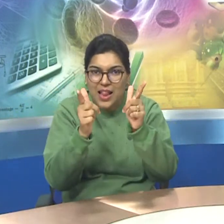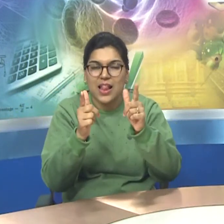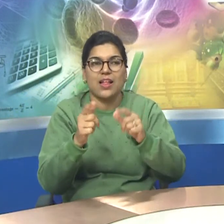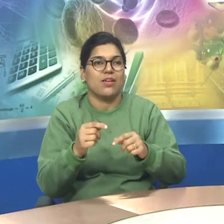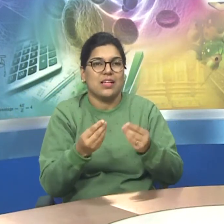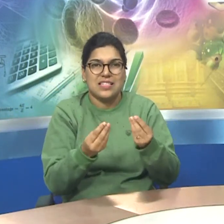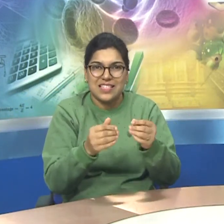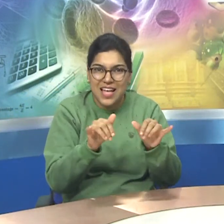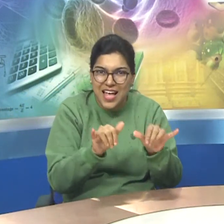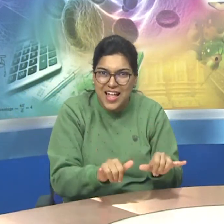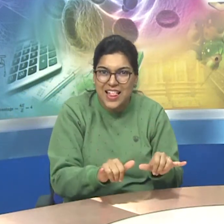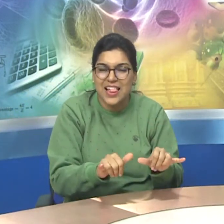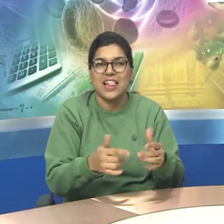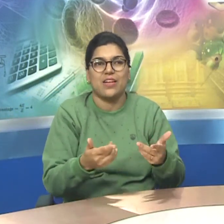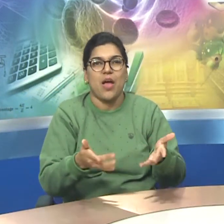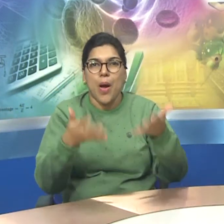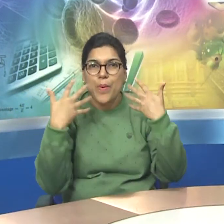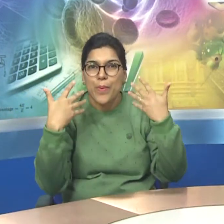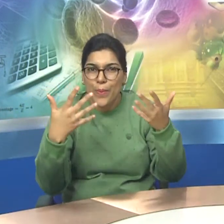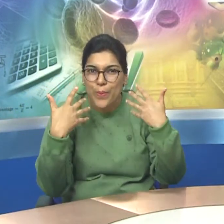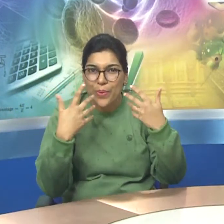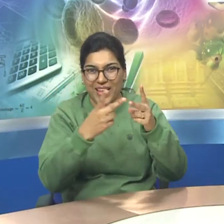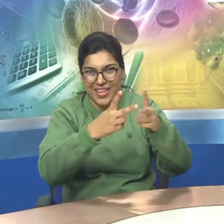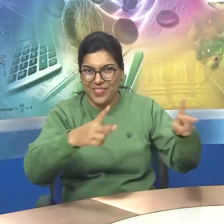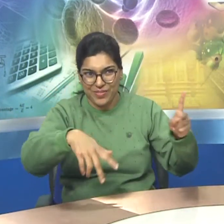at the nature and relax.